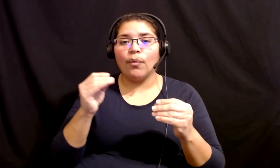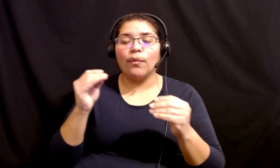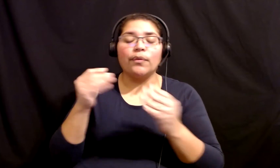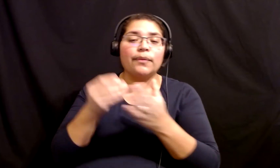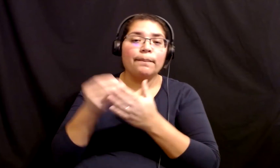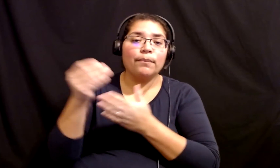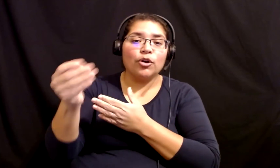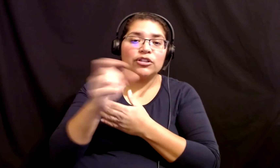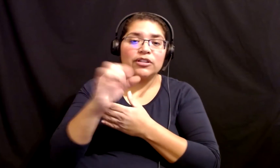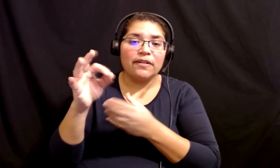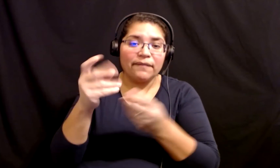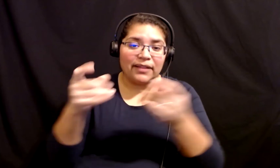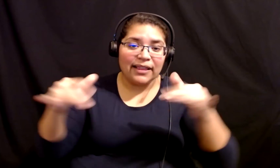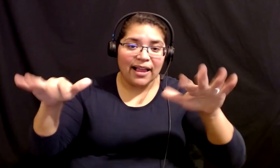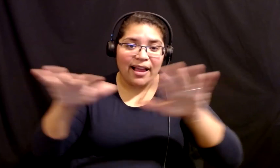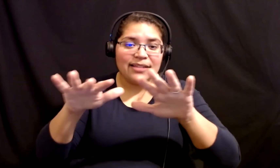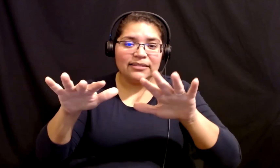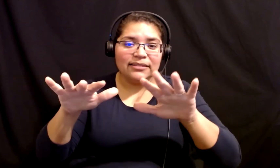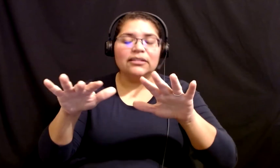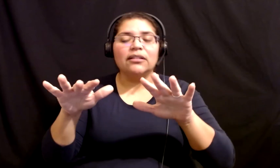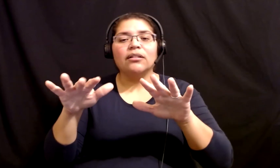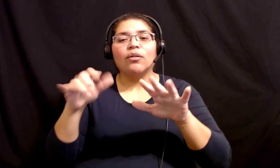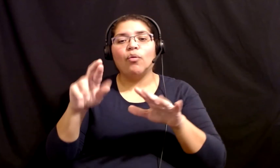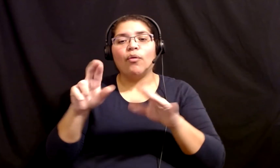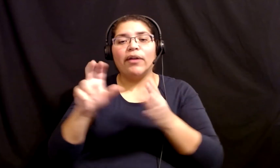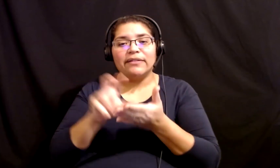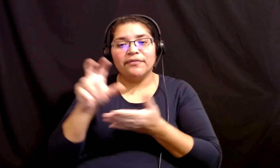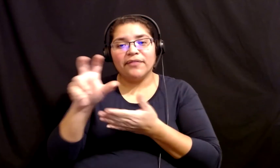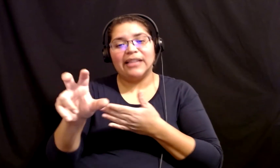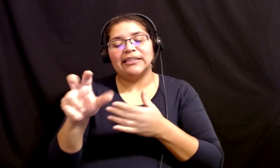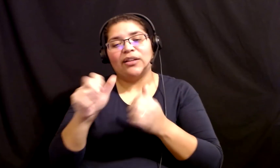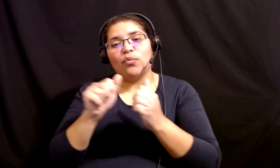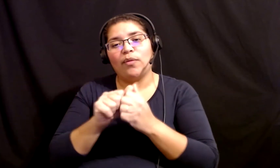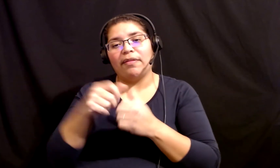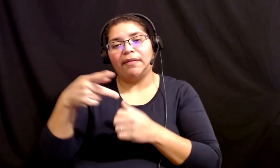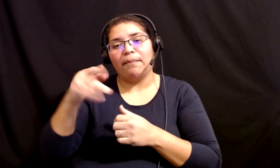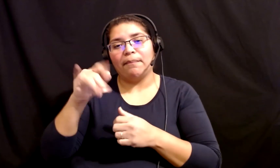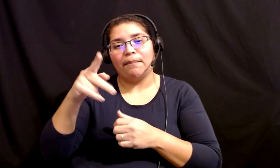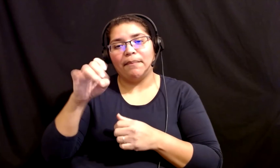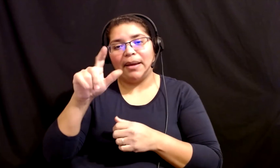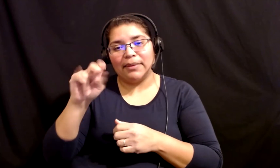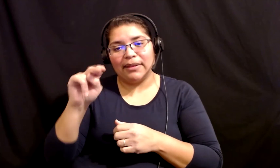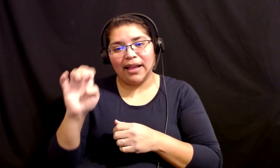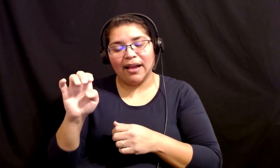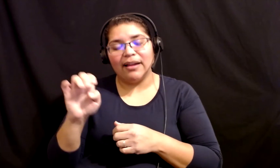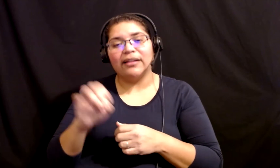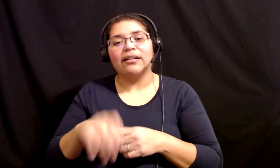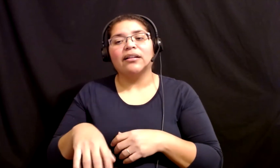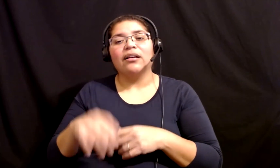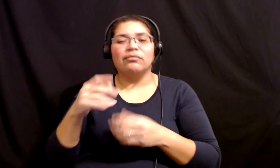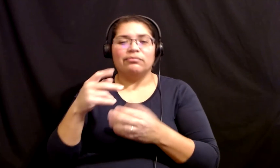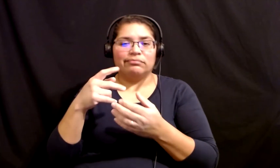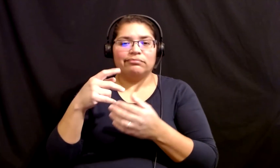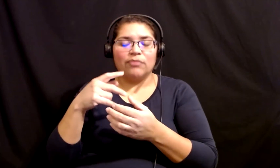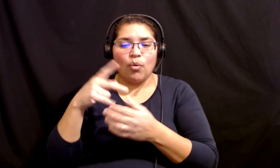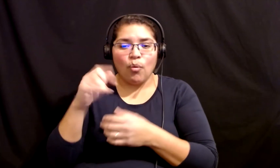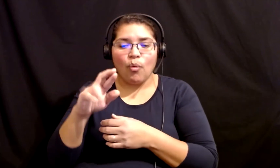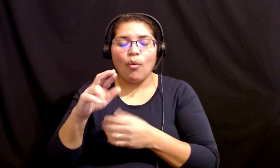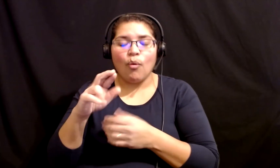land or investing in the pipeline or